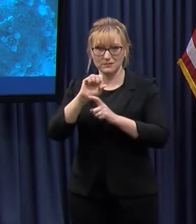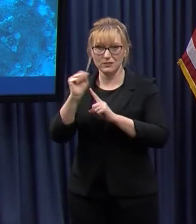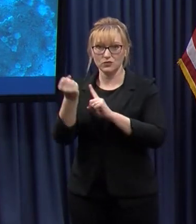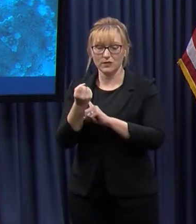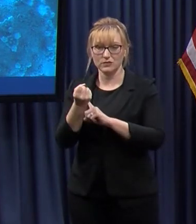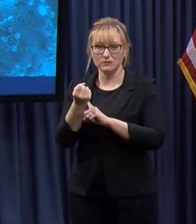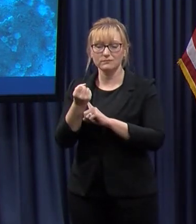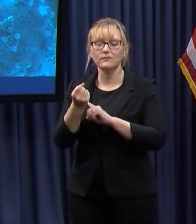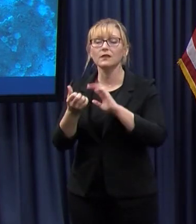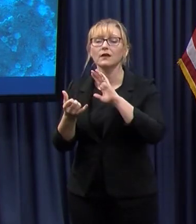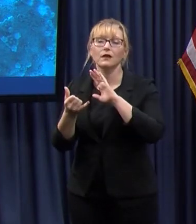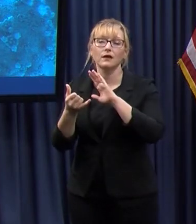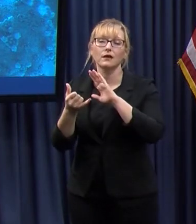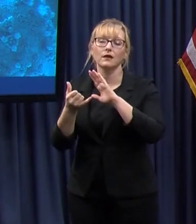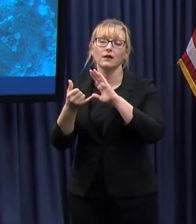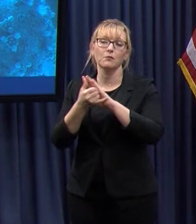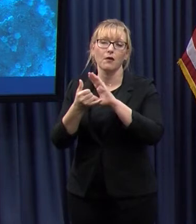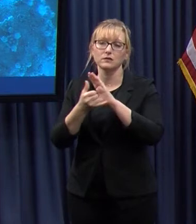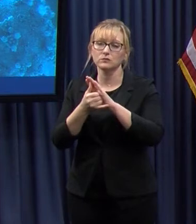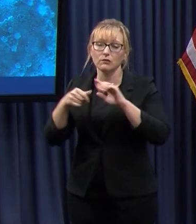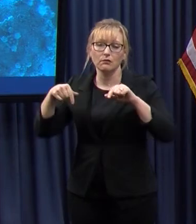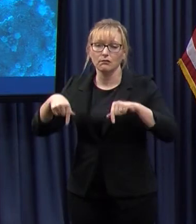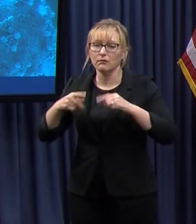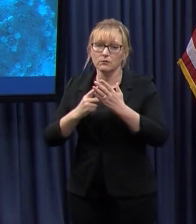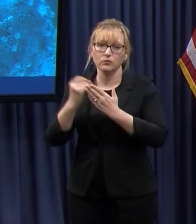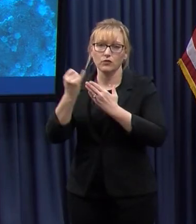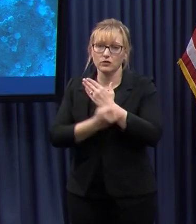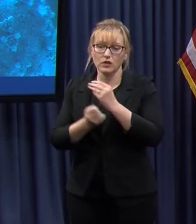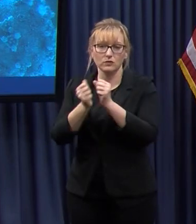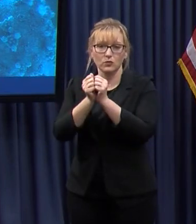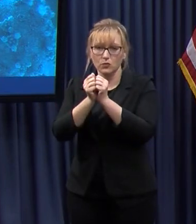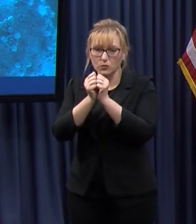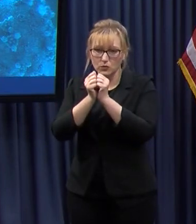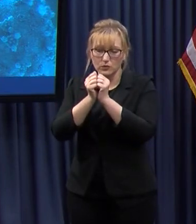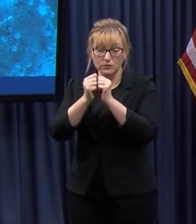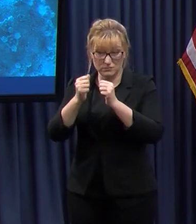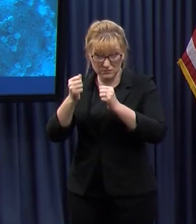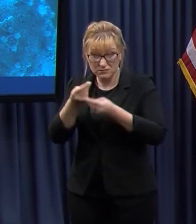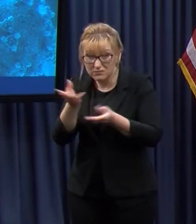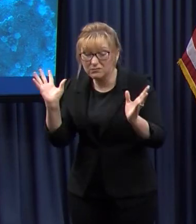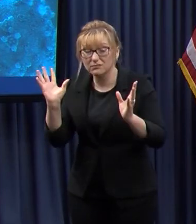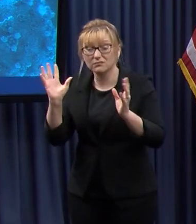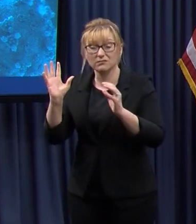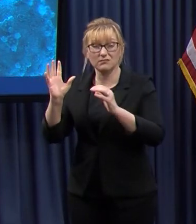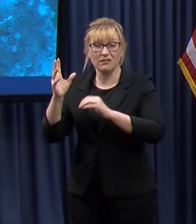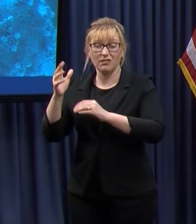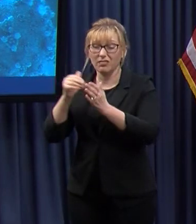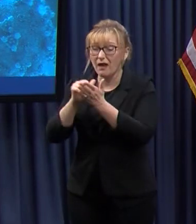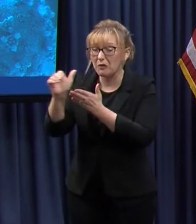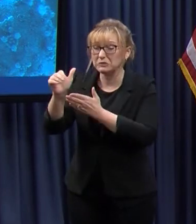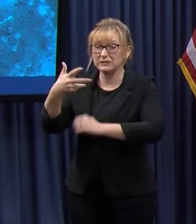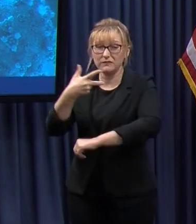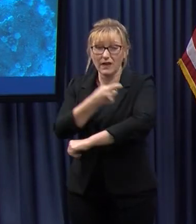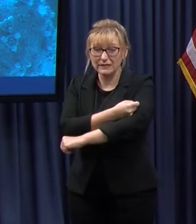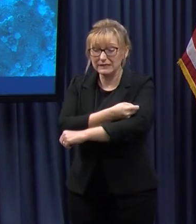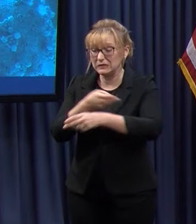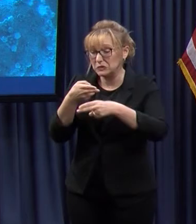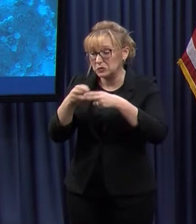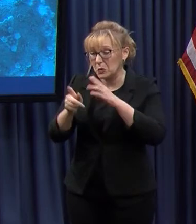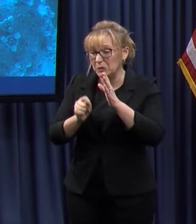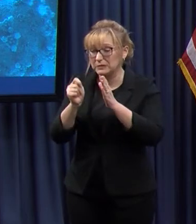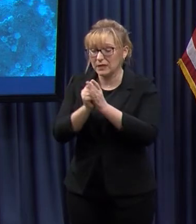this and implement this important and immense plan to administer thousands of doses of vaccine in a few short